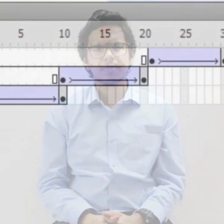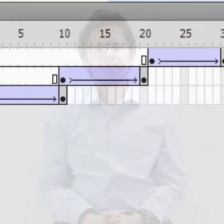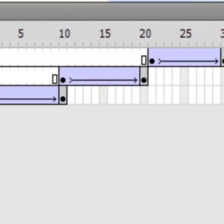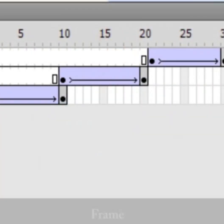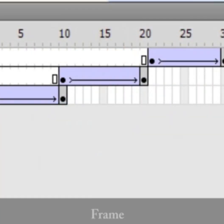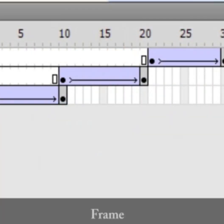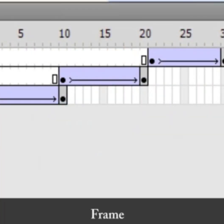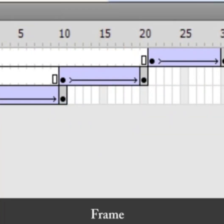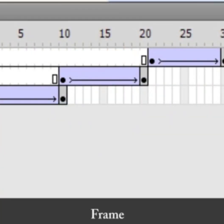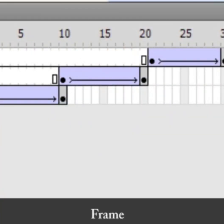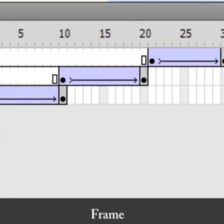Frame.